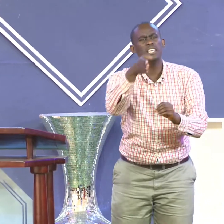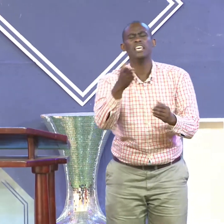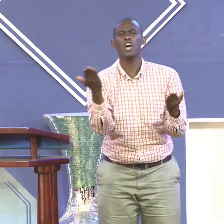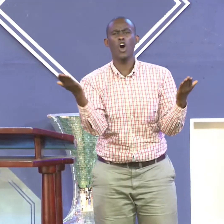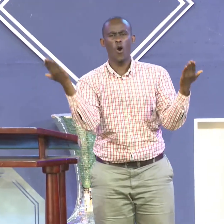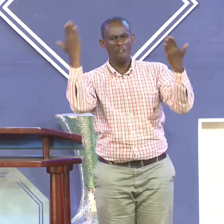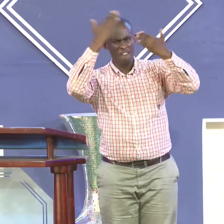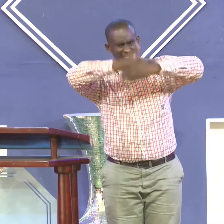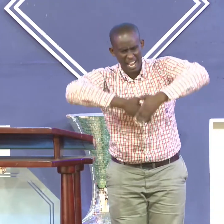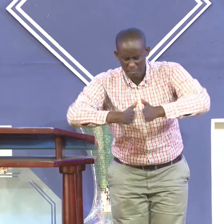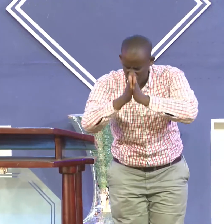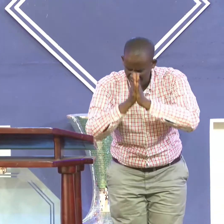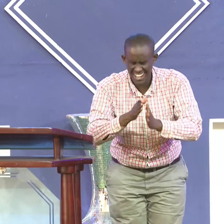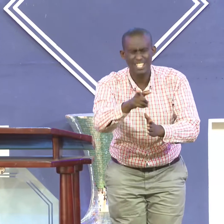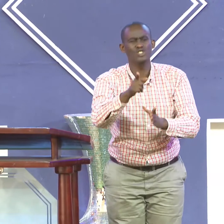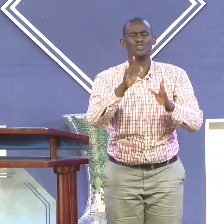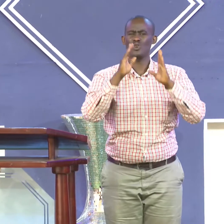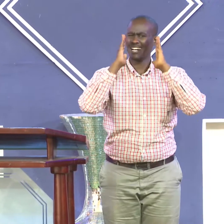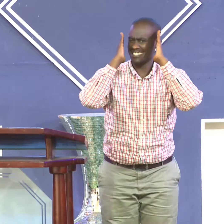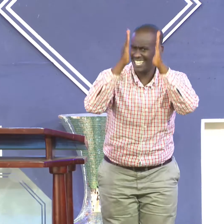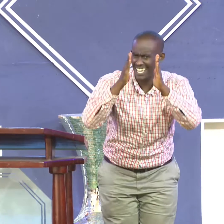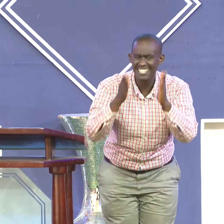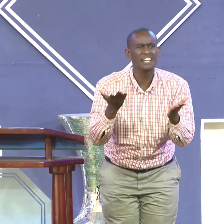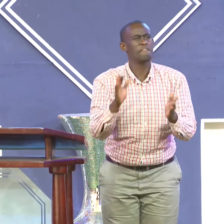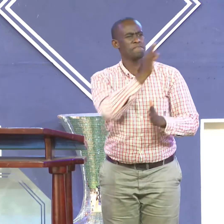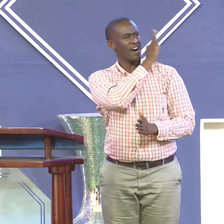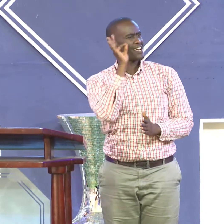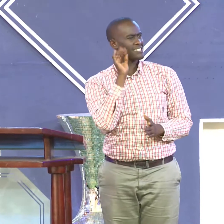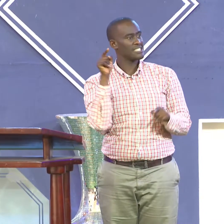every overnight, involving yourself in every fast.